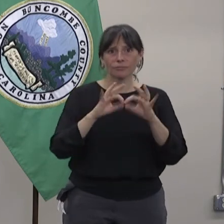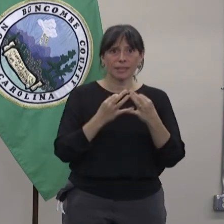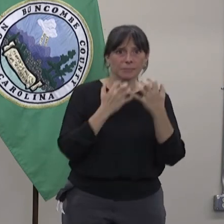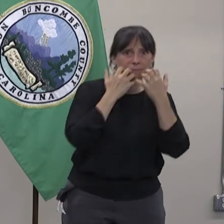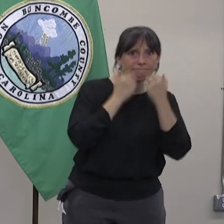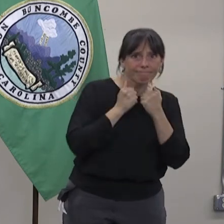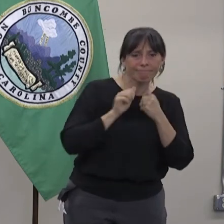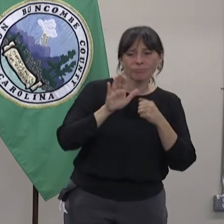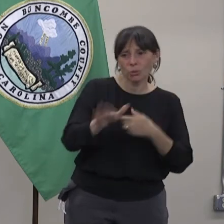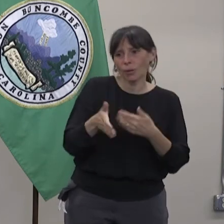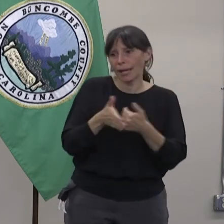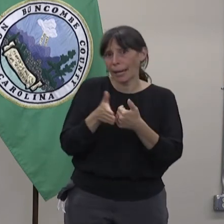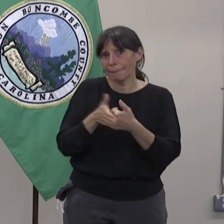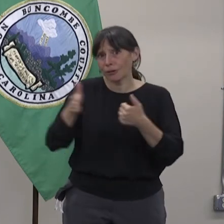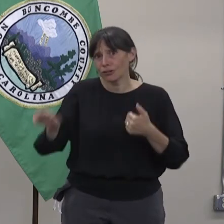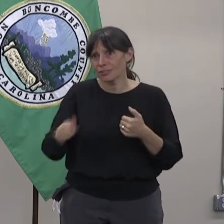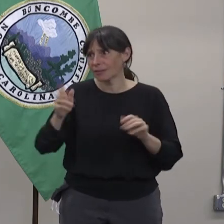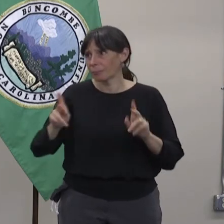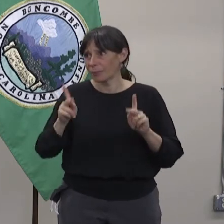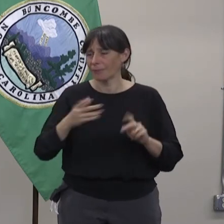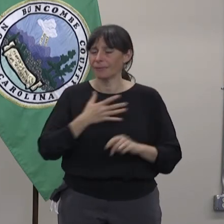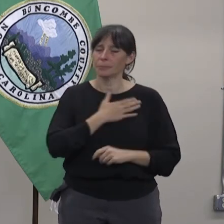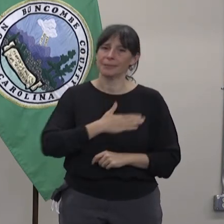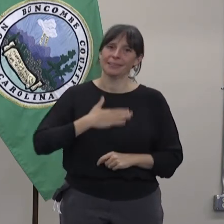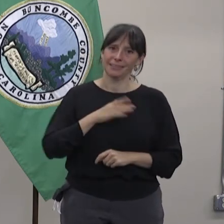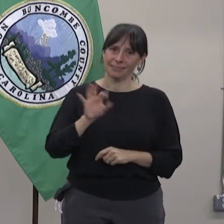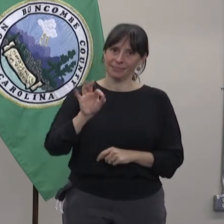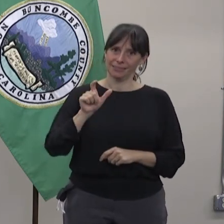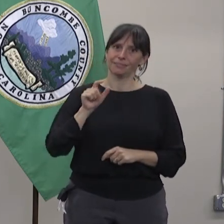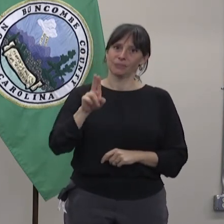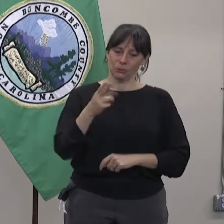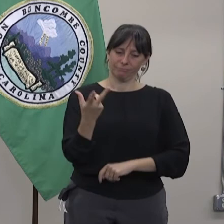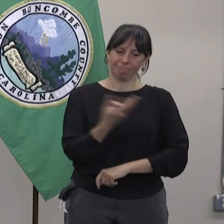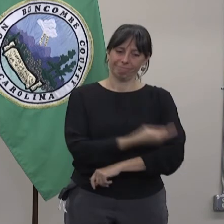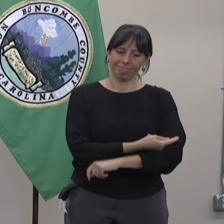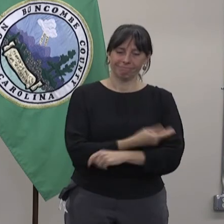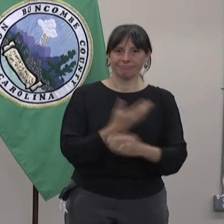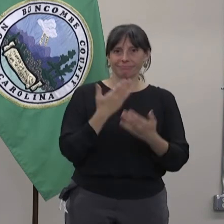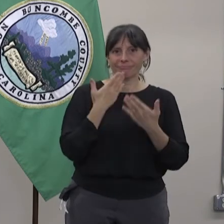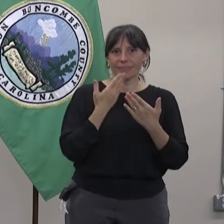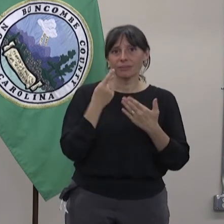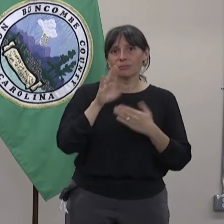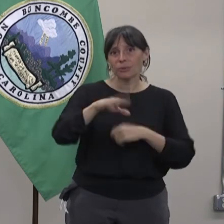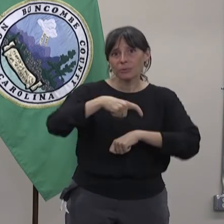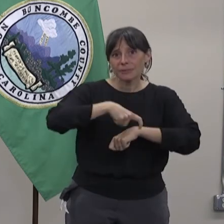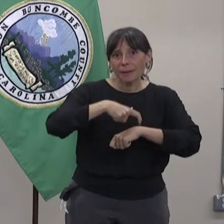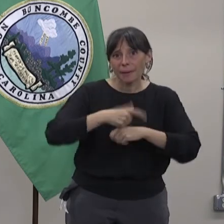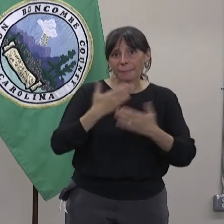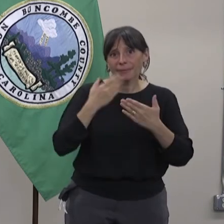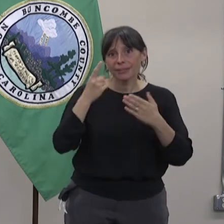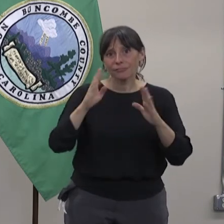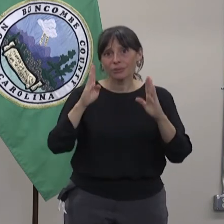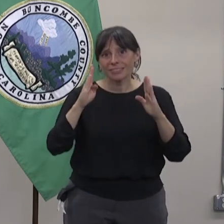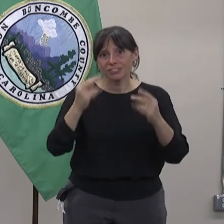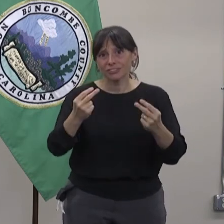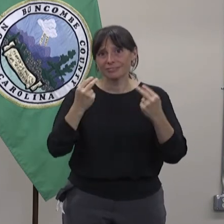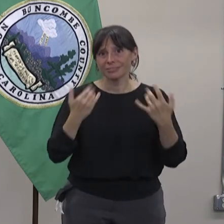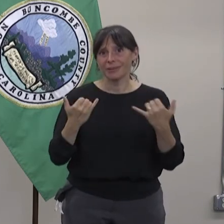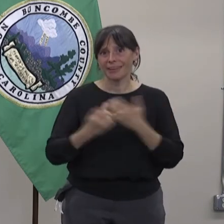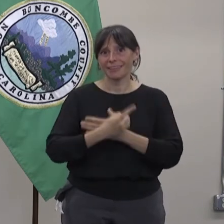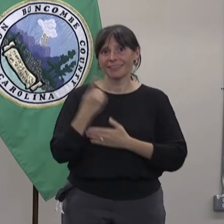your neighbors. And please get your flu vaccine. Thank you for your time and attention today. Take care and stay